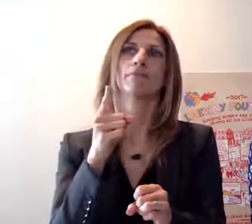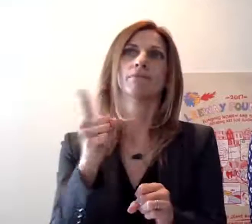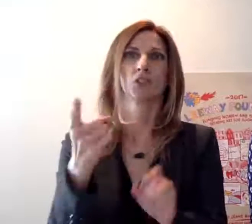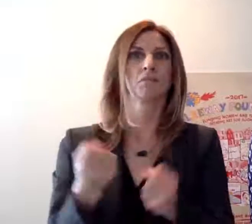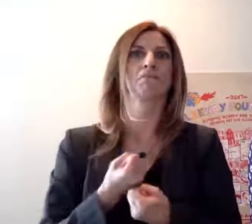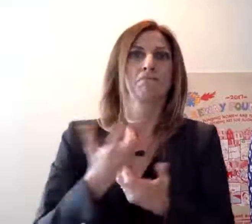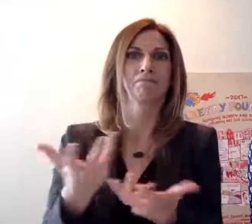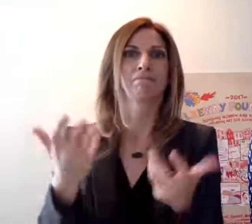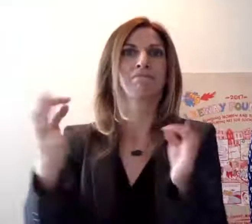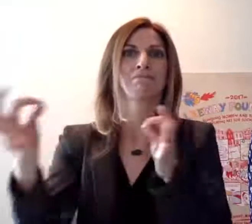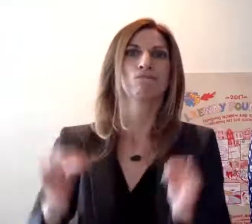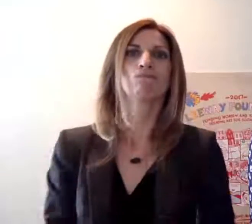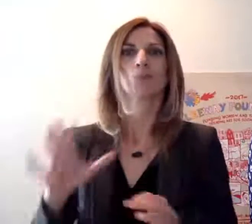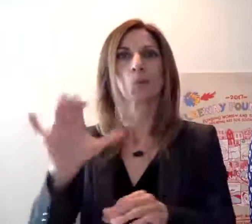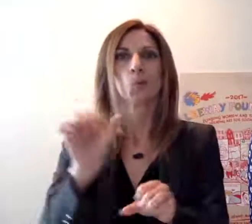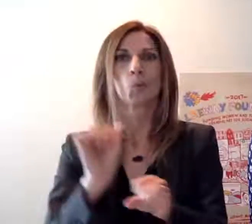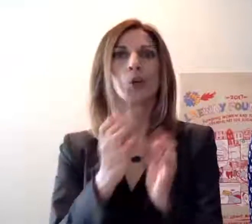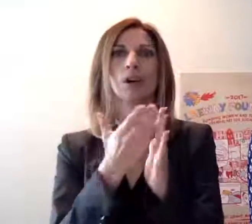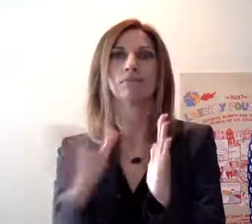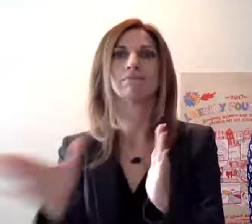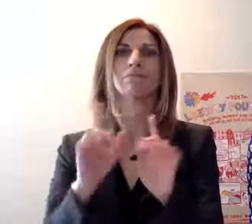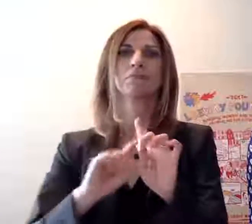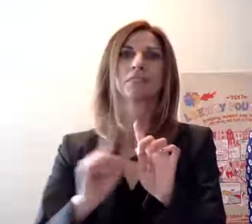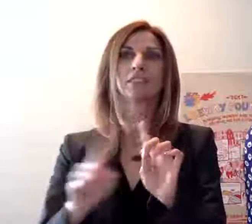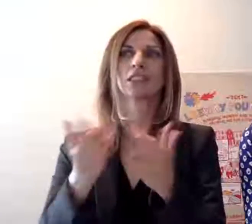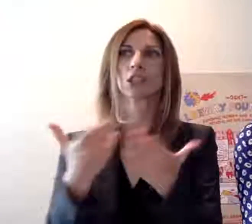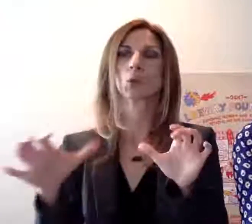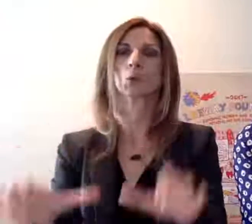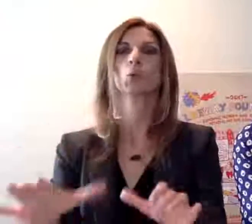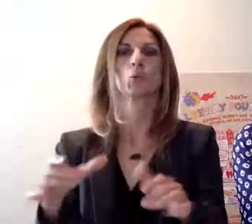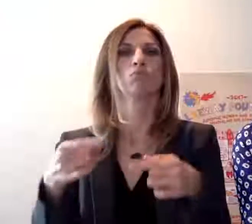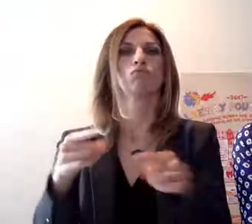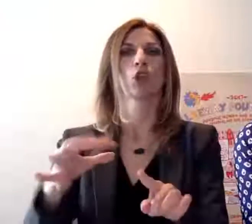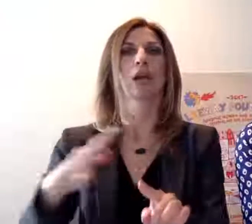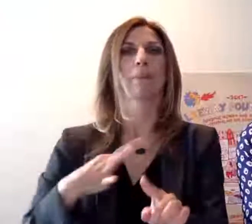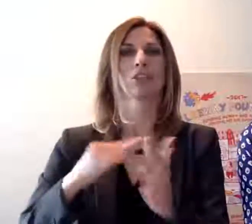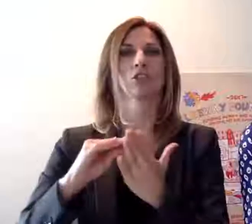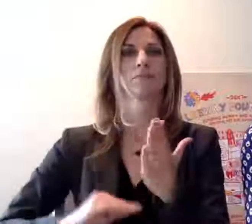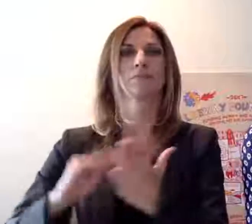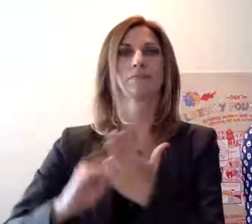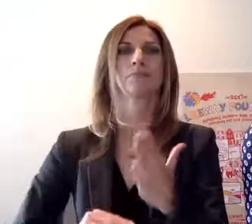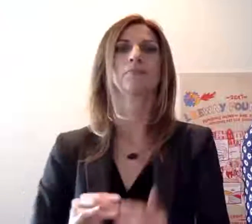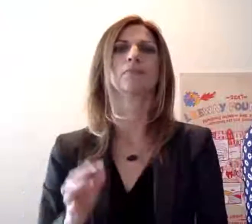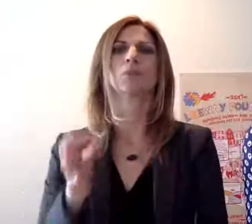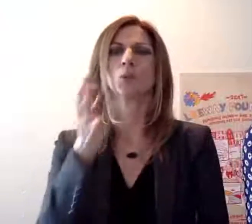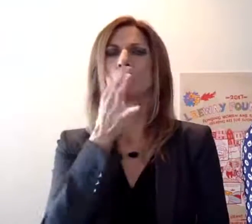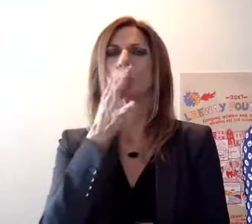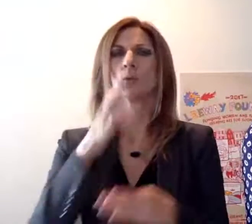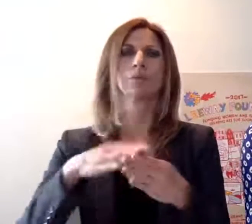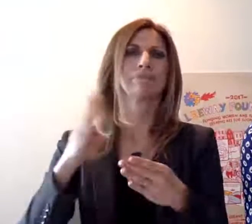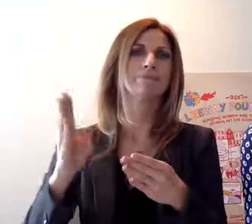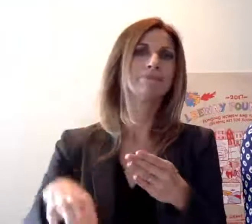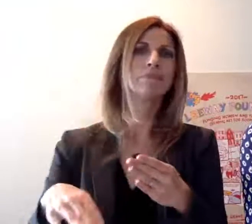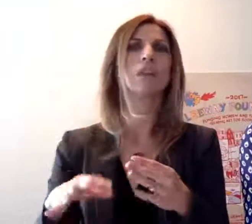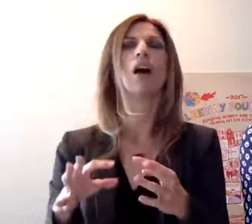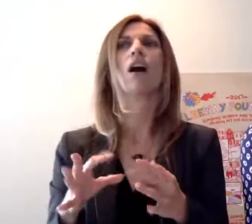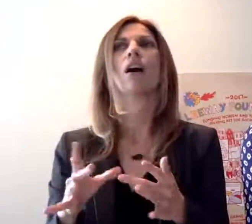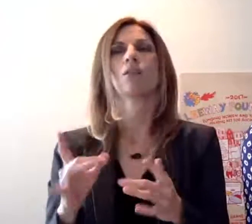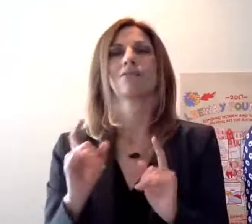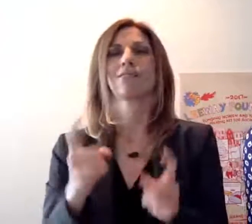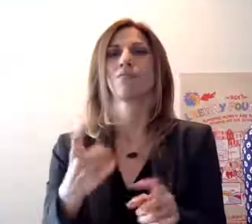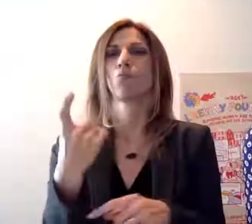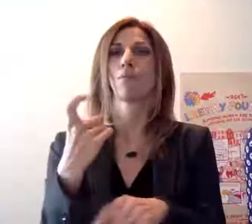of what you do and what we know about you in your application. So we're getting ready to wrap up soon. So I want to give